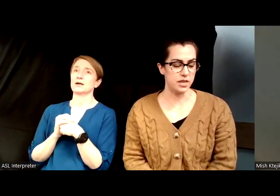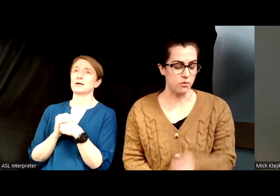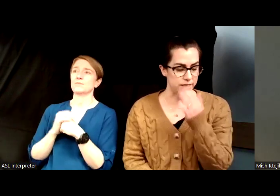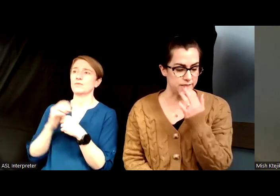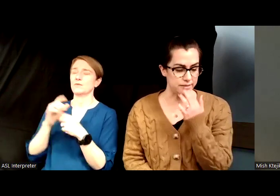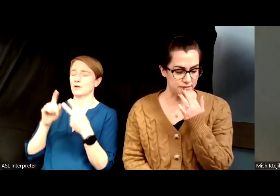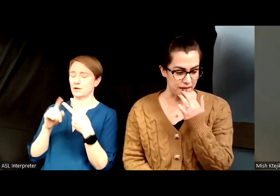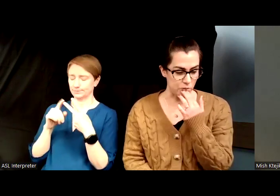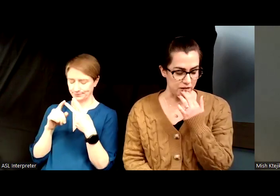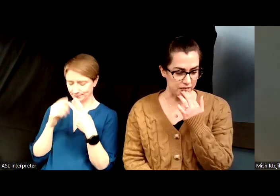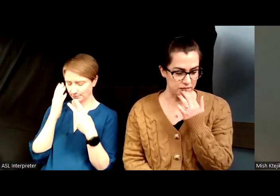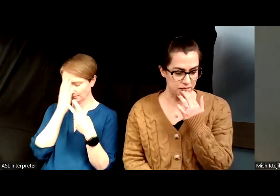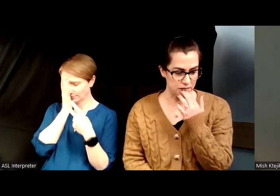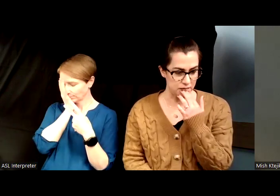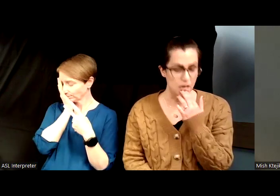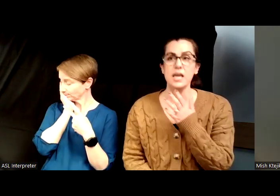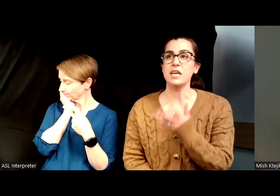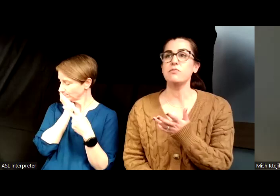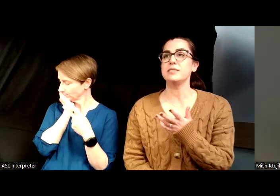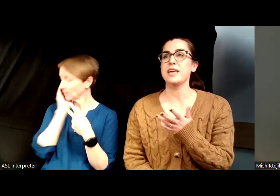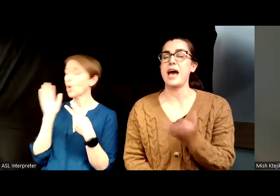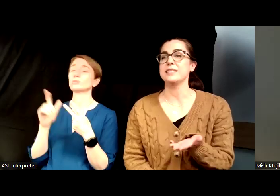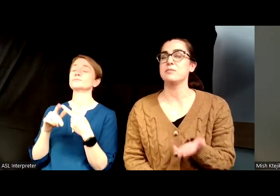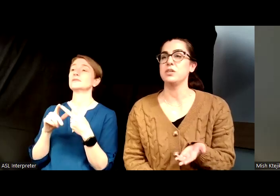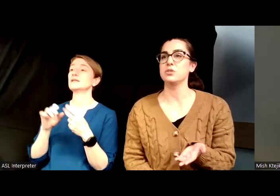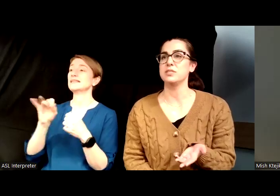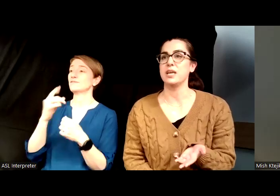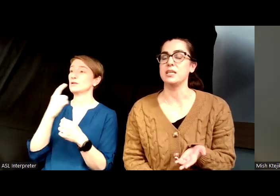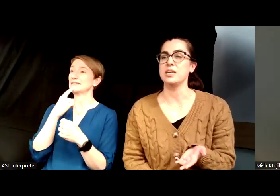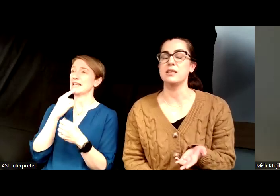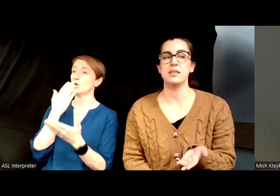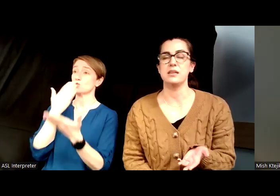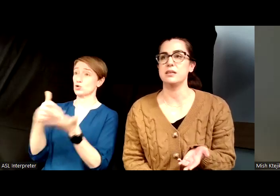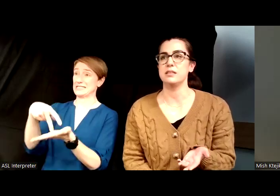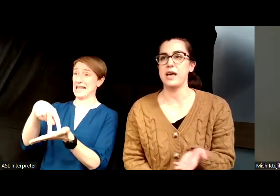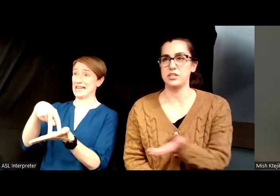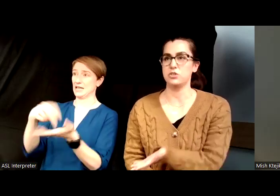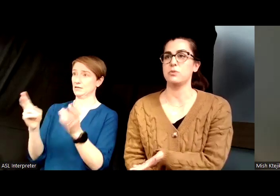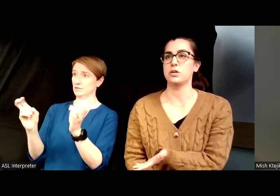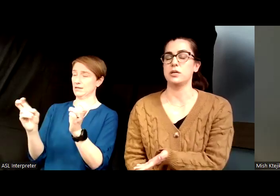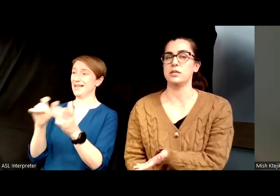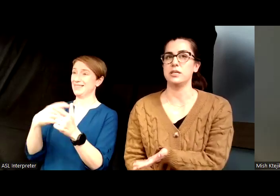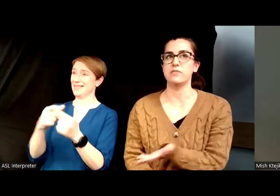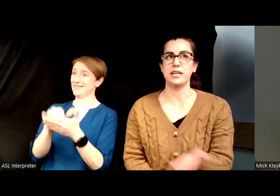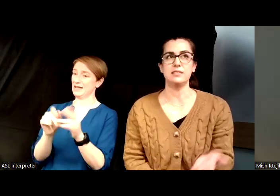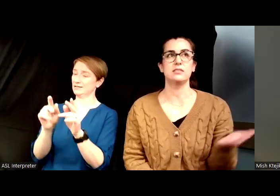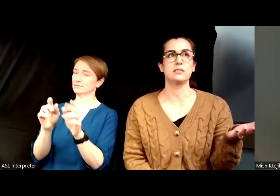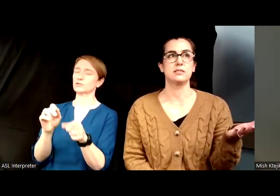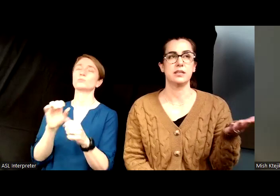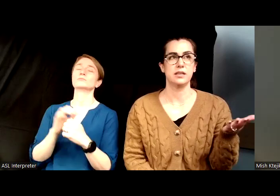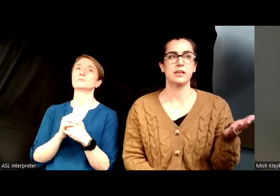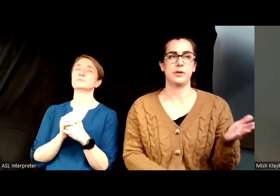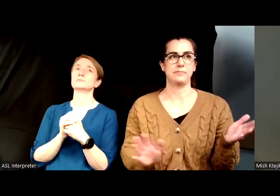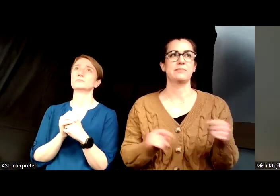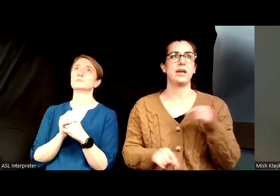Another thing I wanted to say was, if we say it has to be in good standing, then that interpreter, if the license,